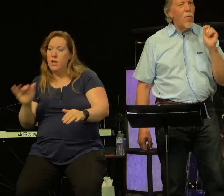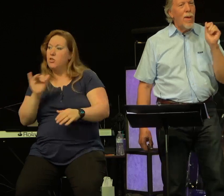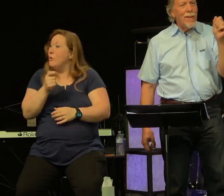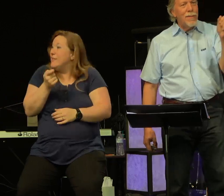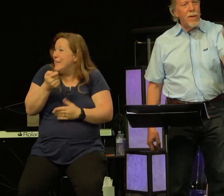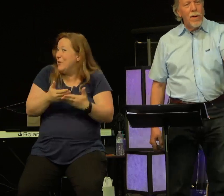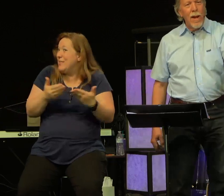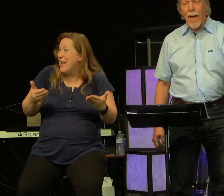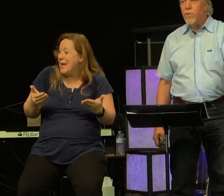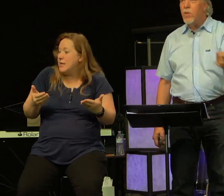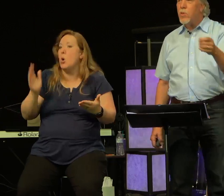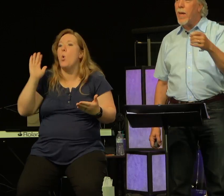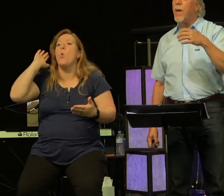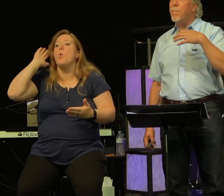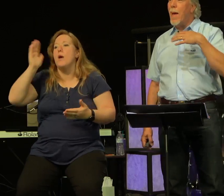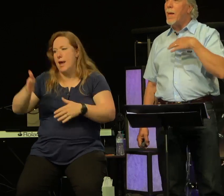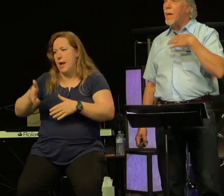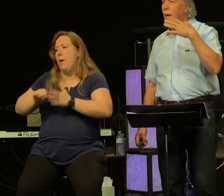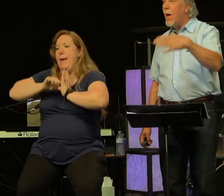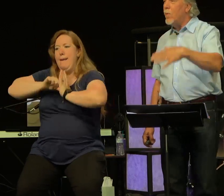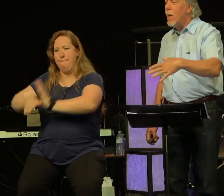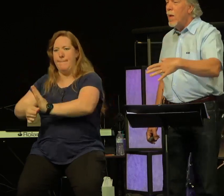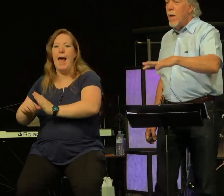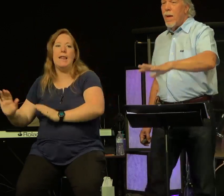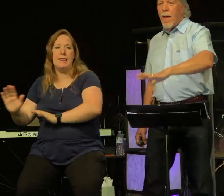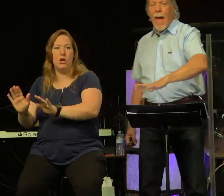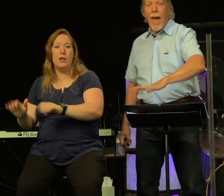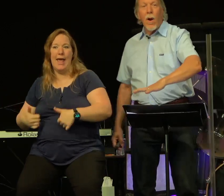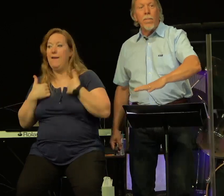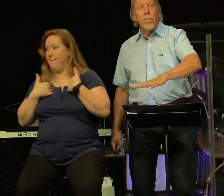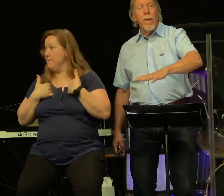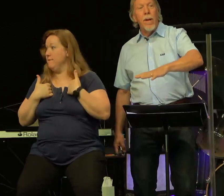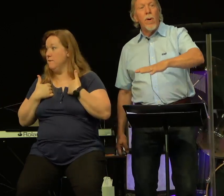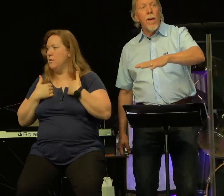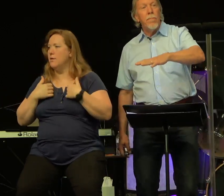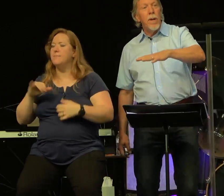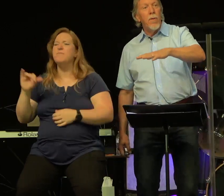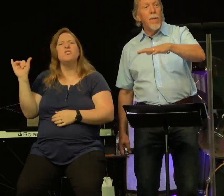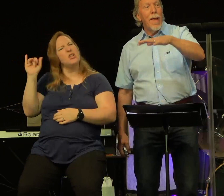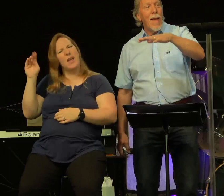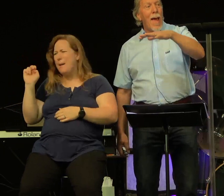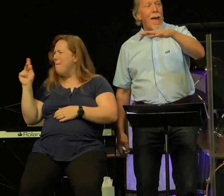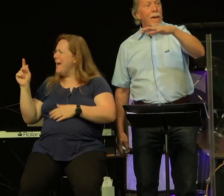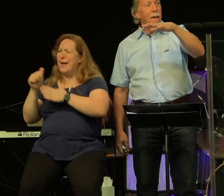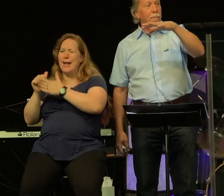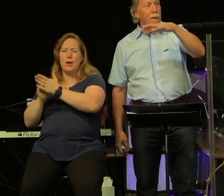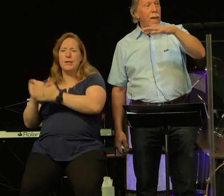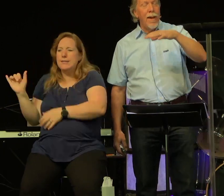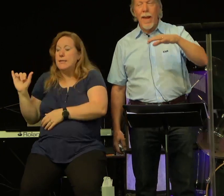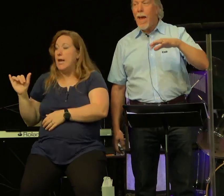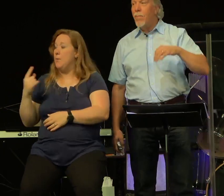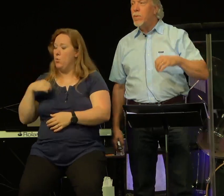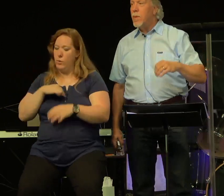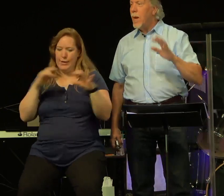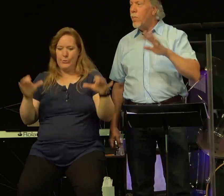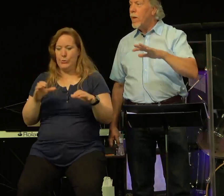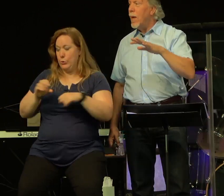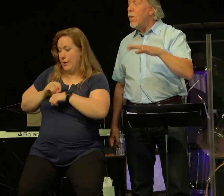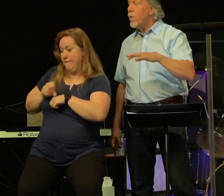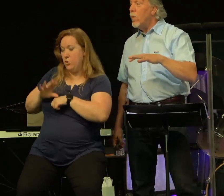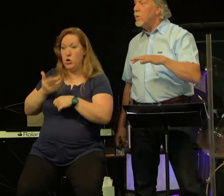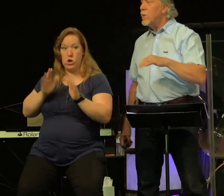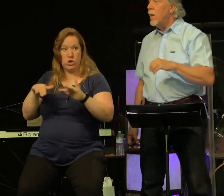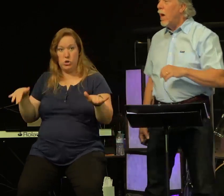go into their lives just like a bank account and are built up, they add up, and they have a